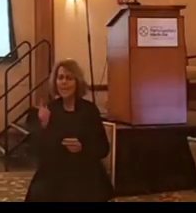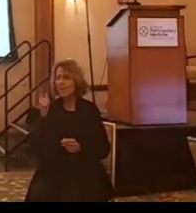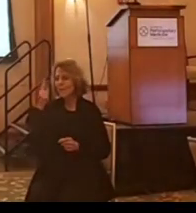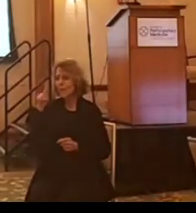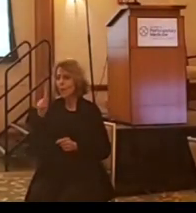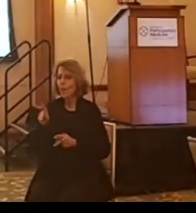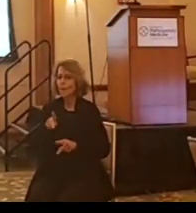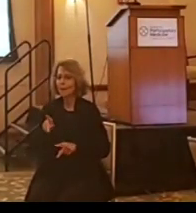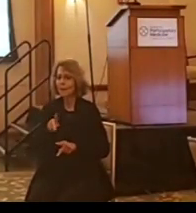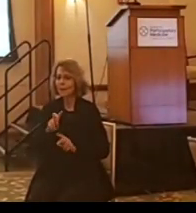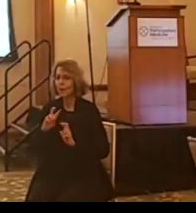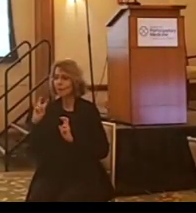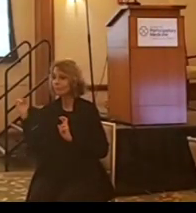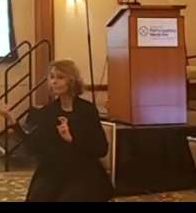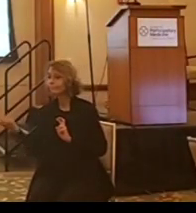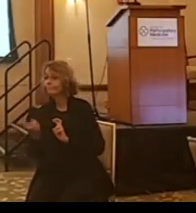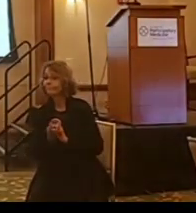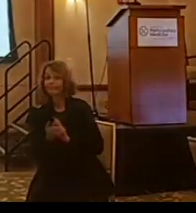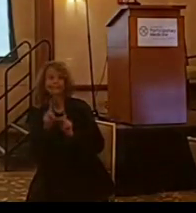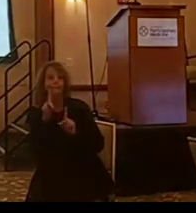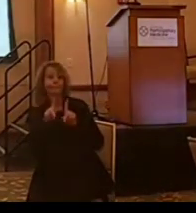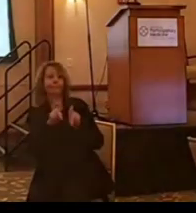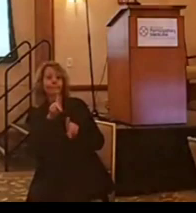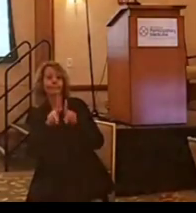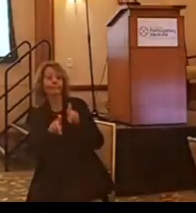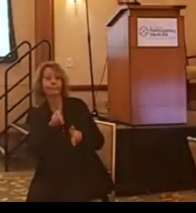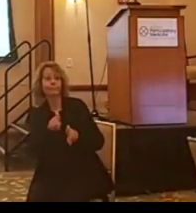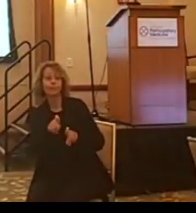cardiologist around the kind of a frame of information.